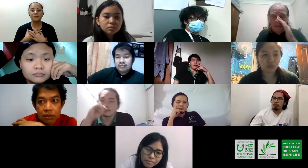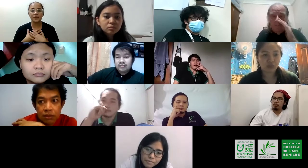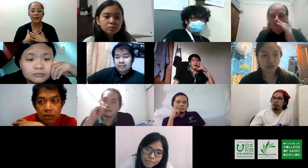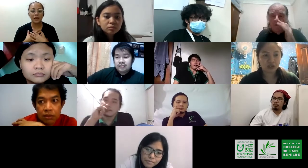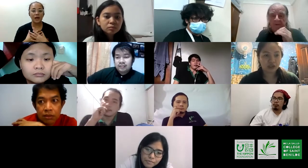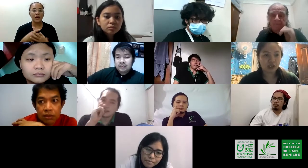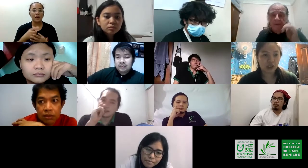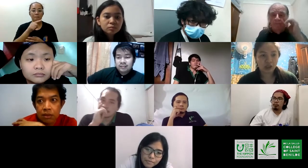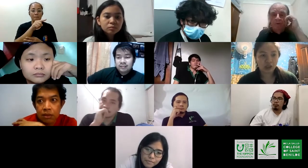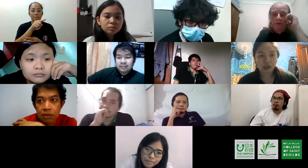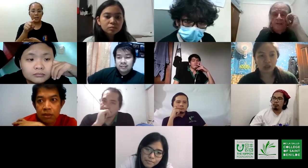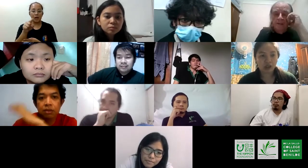three.